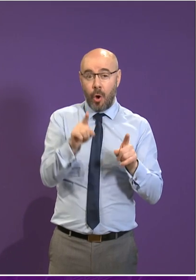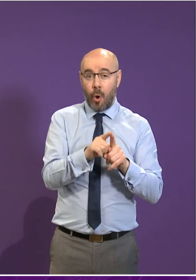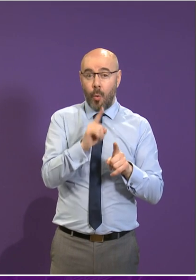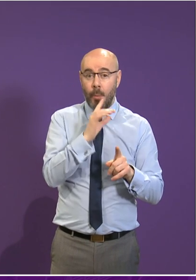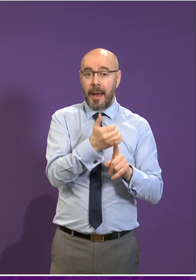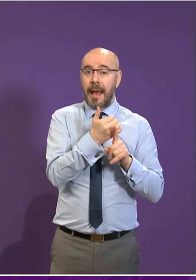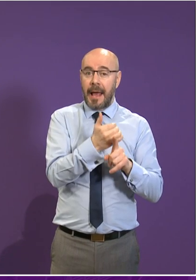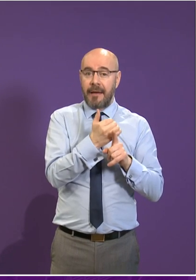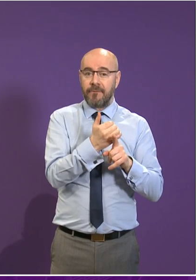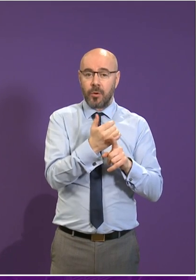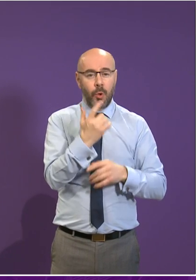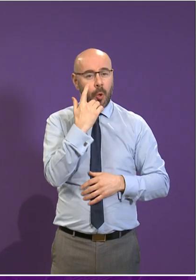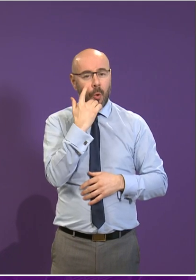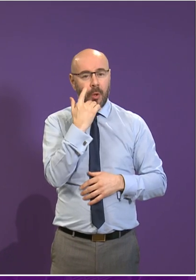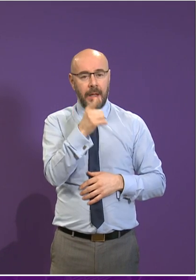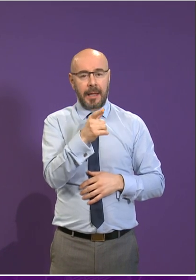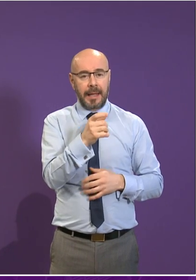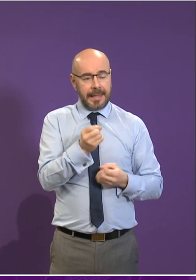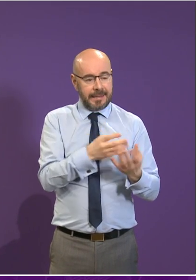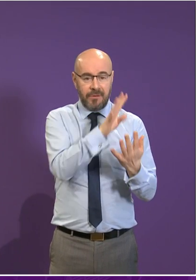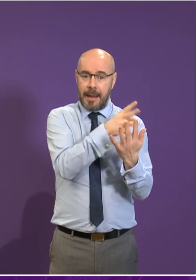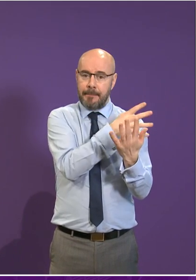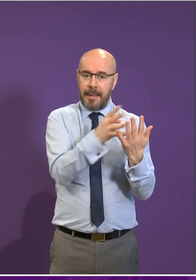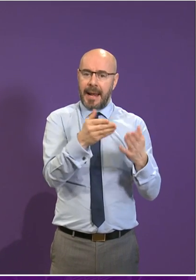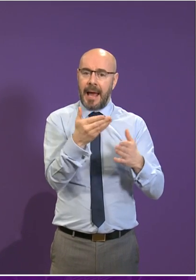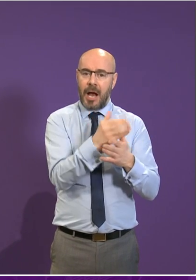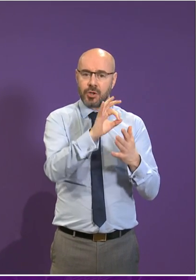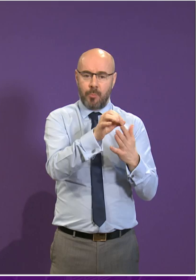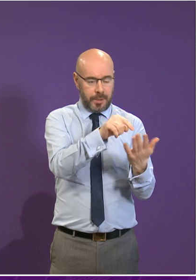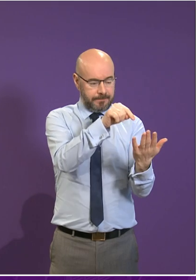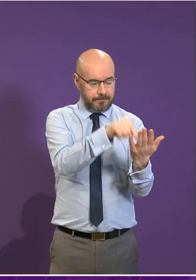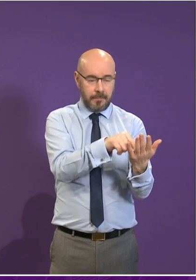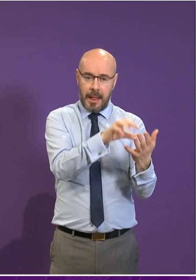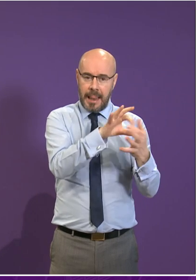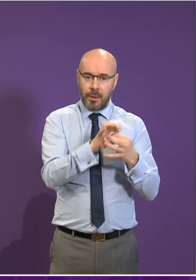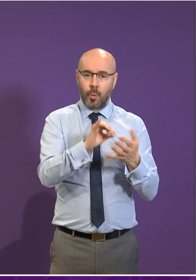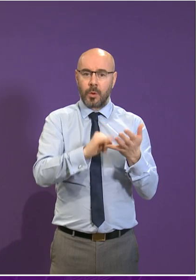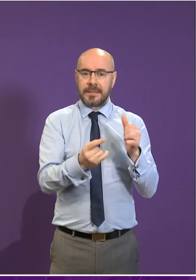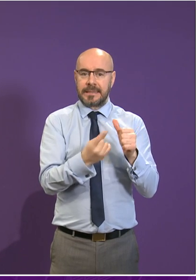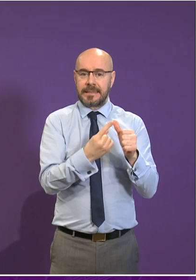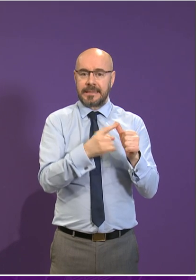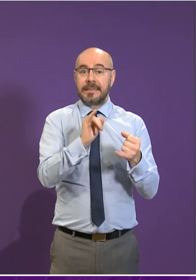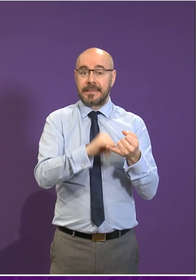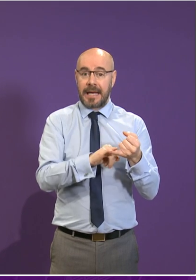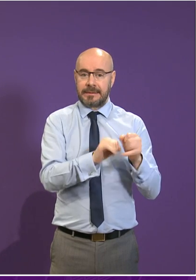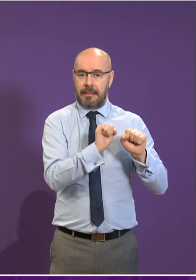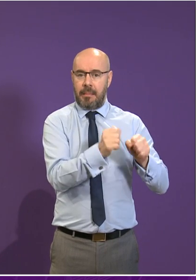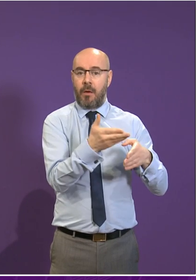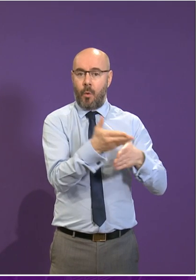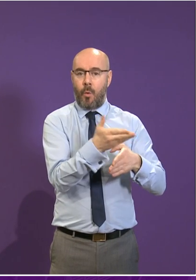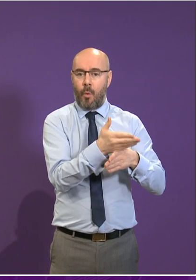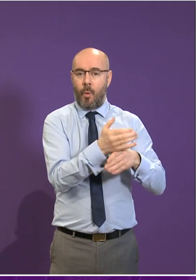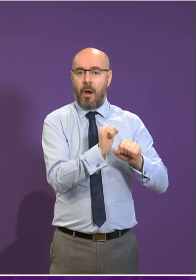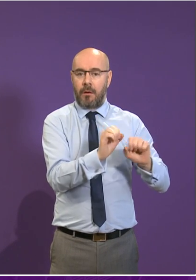specific action points that is in the delivery plan, to do with SAS and the workings of SAS.